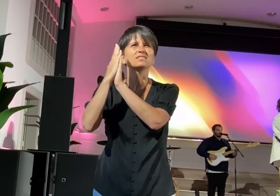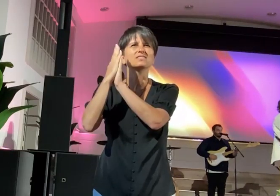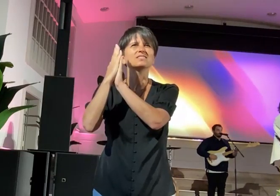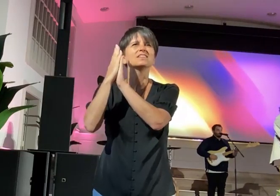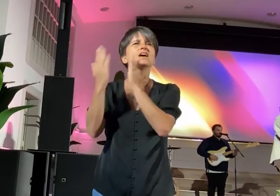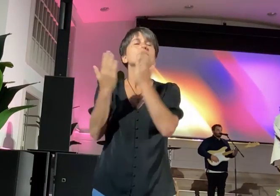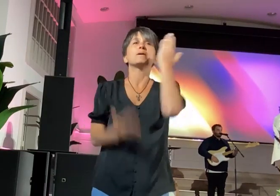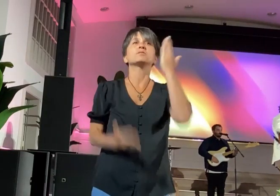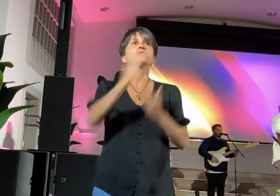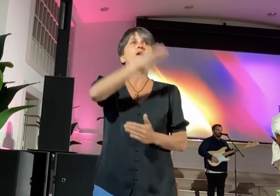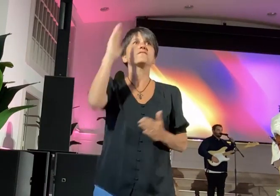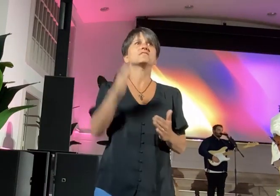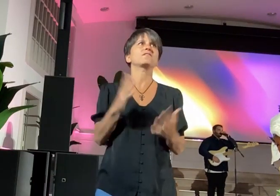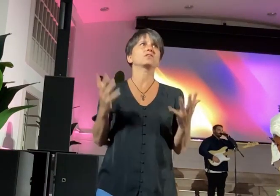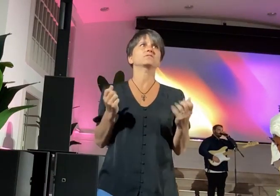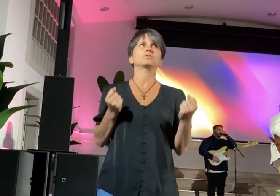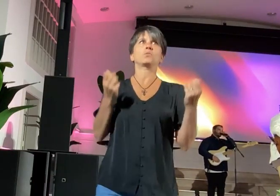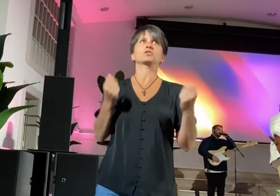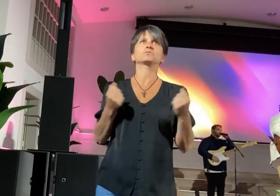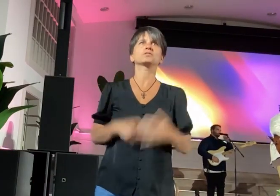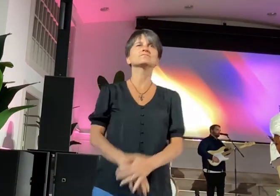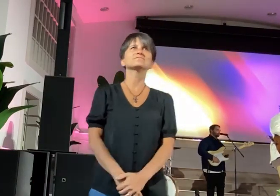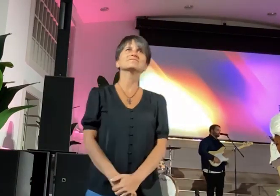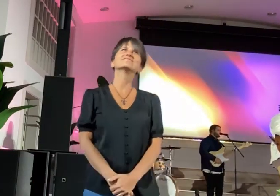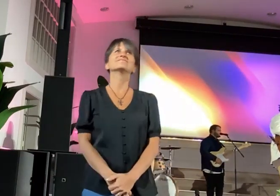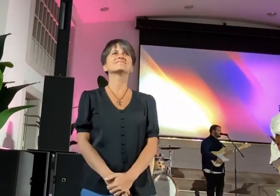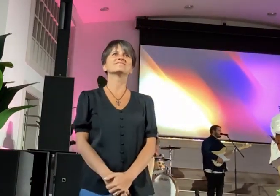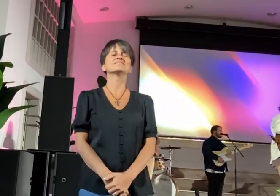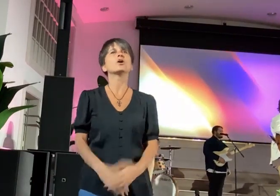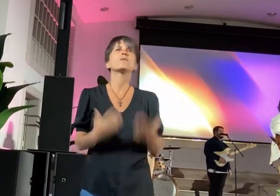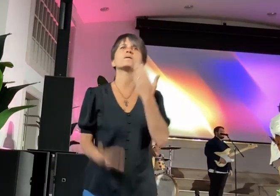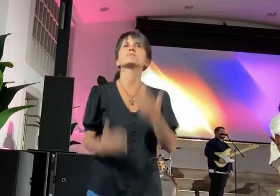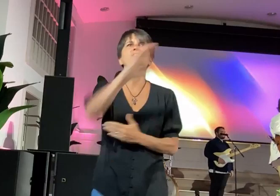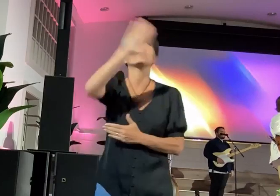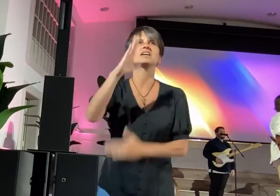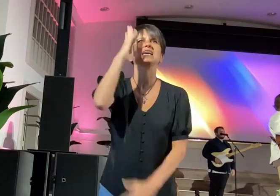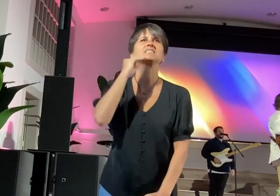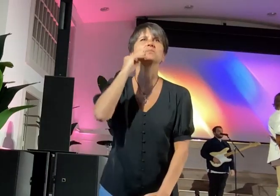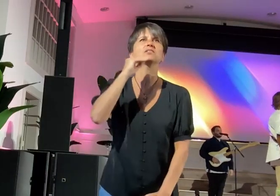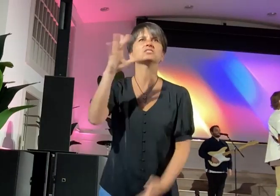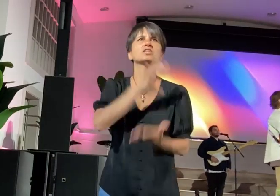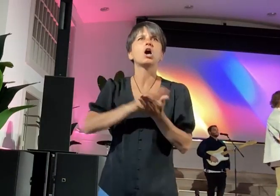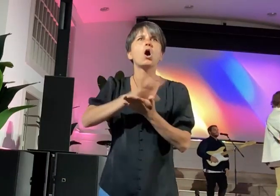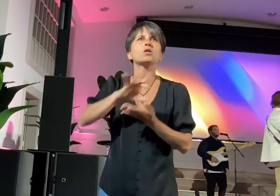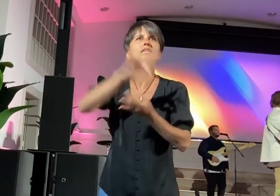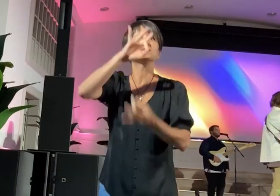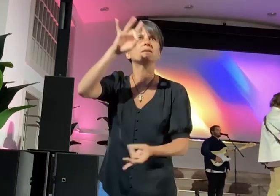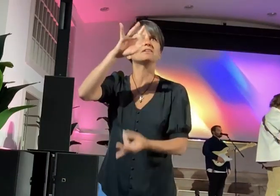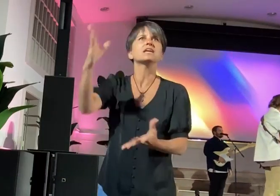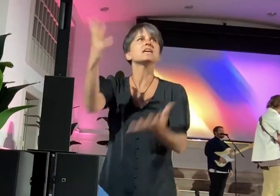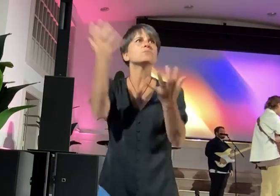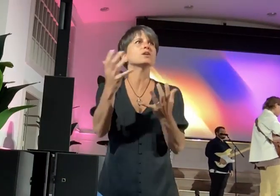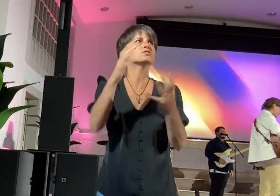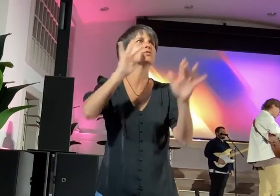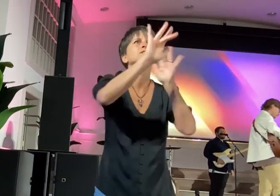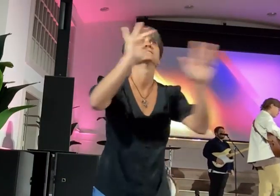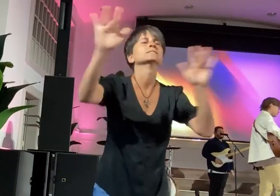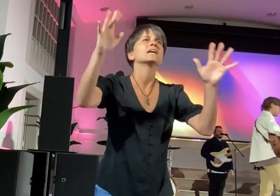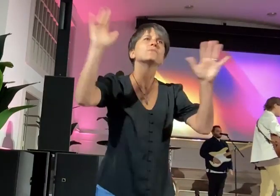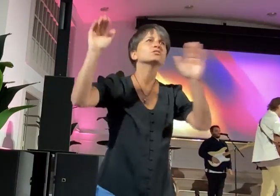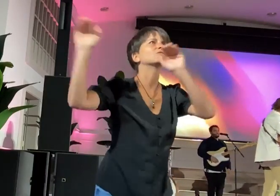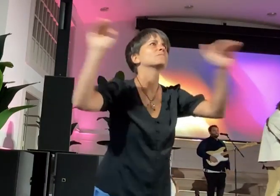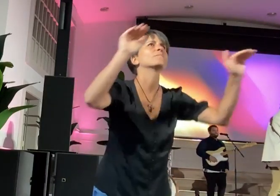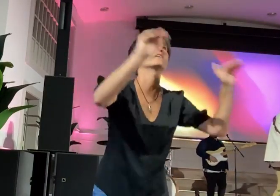and you've never lifted your hands in worship, or maybe you've never encountered the Holy Spirit. He's here today and He wants to speak to you. He wants to encourage you. He